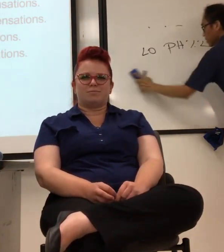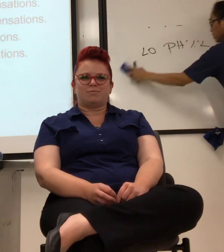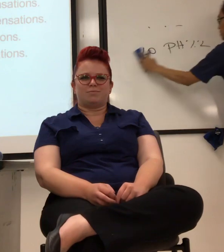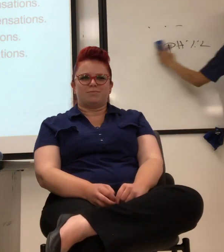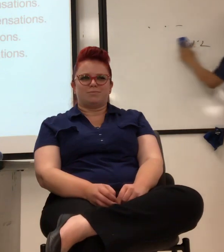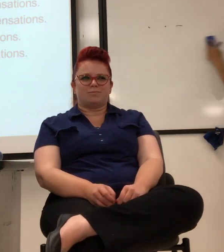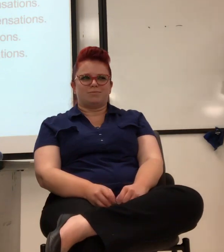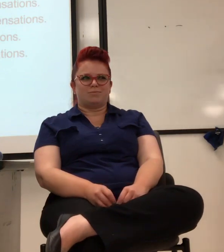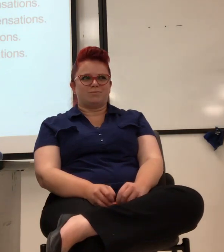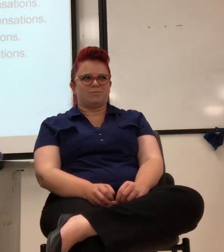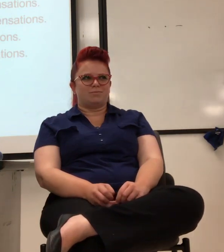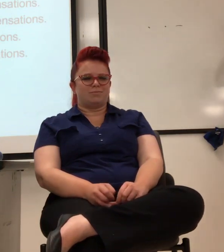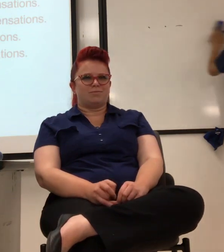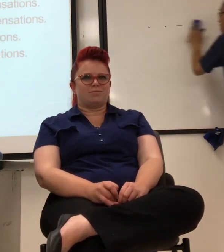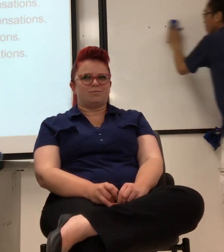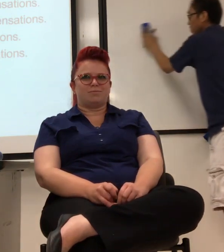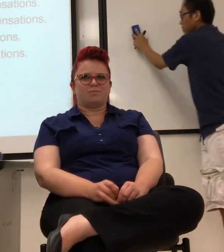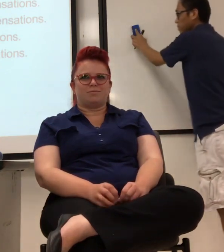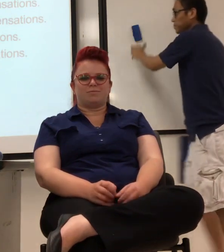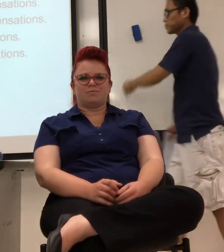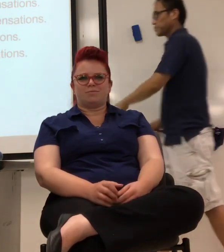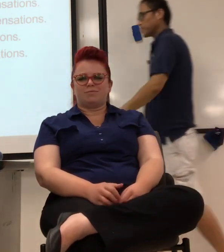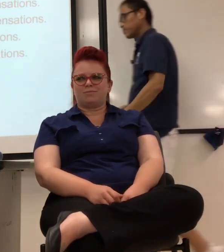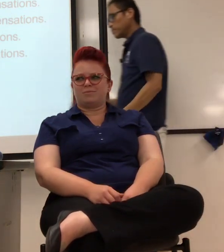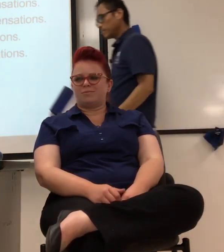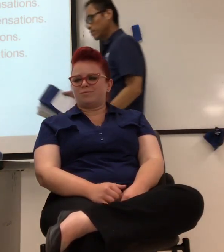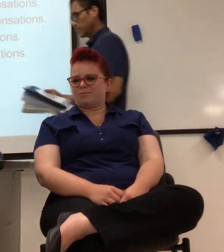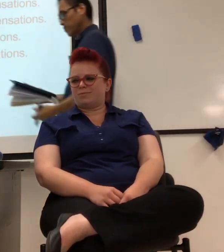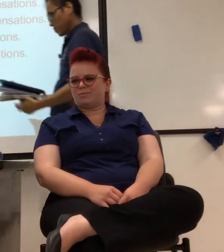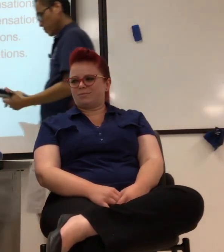practice problems. Let's do that now.